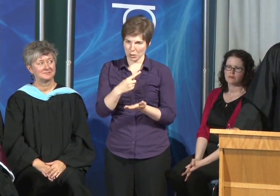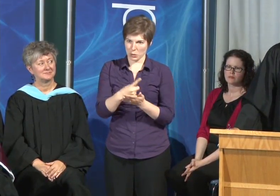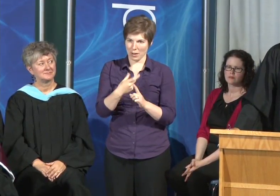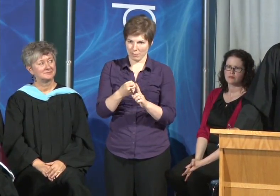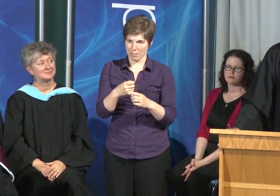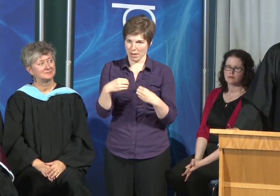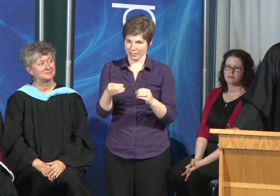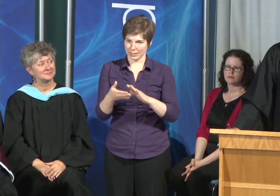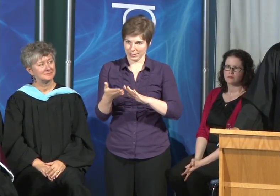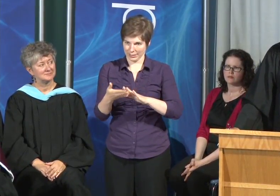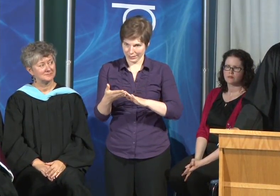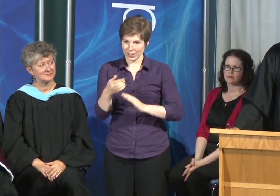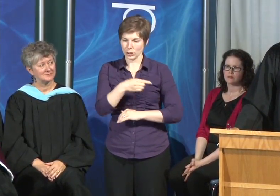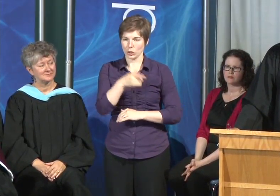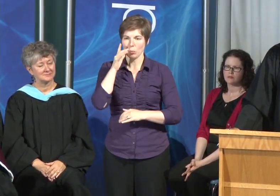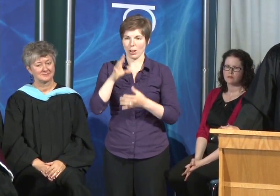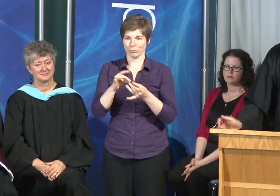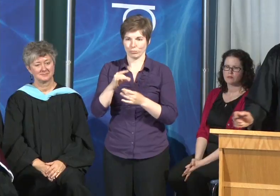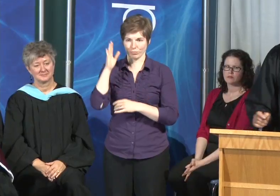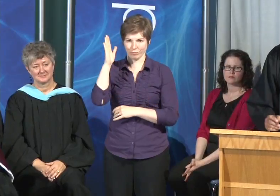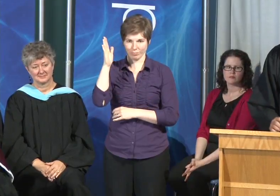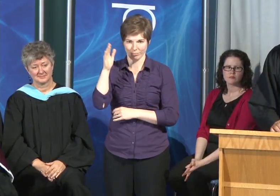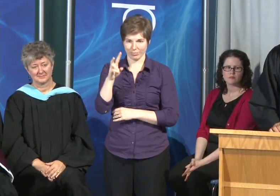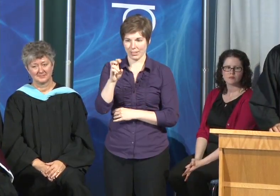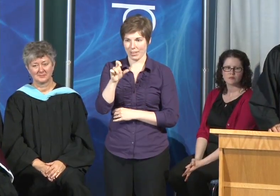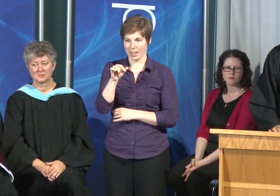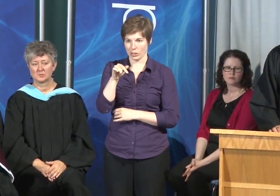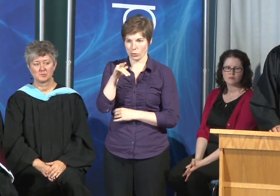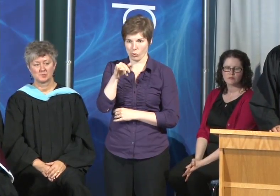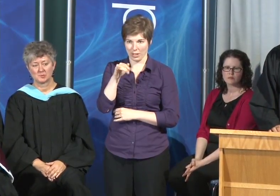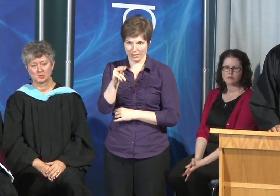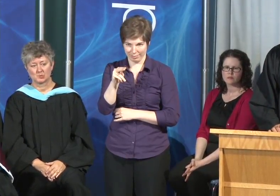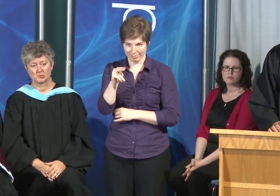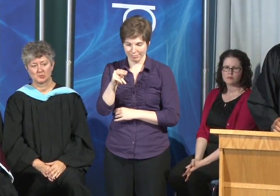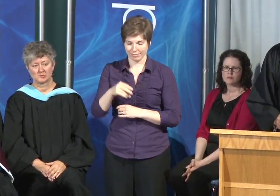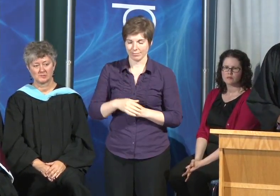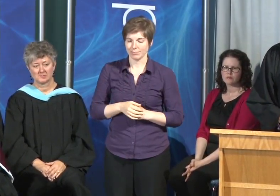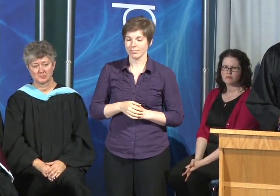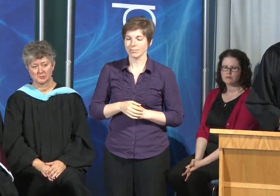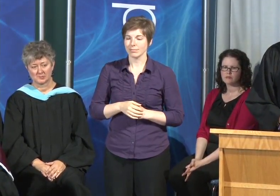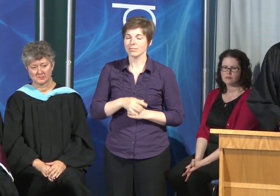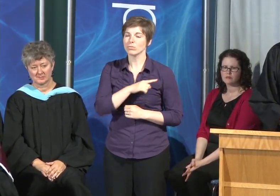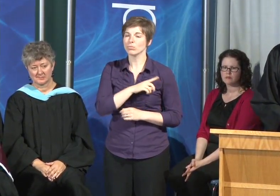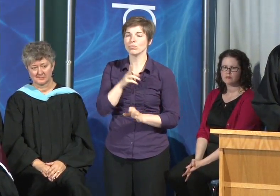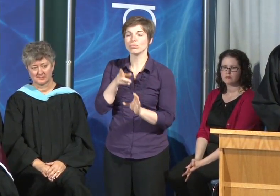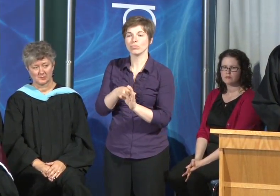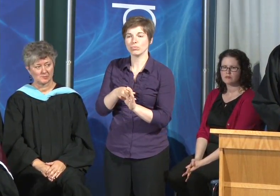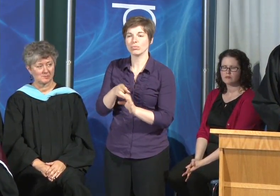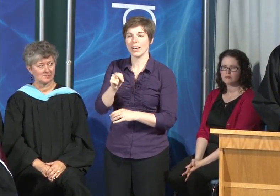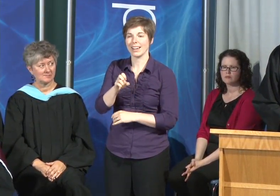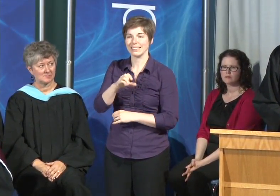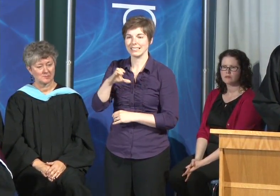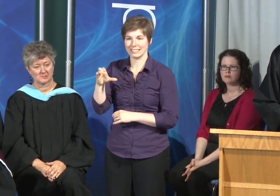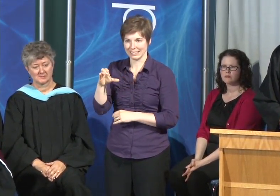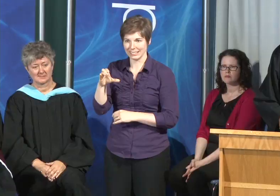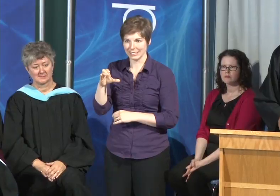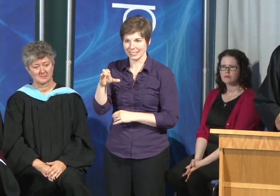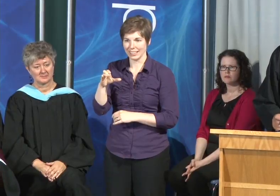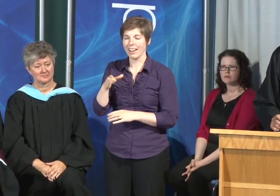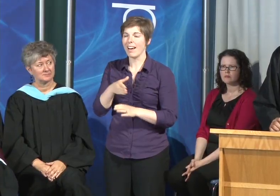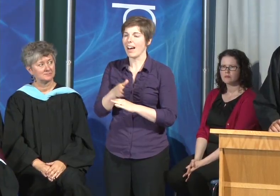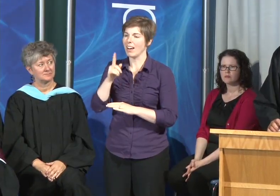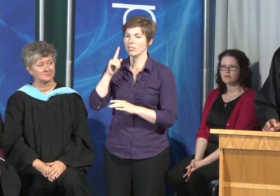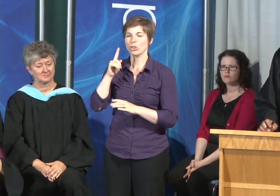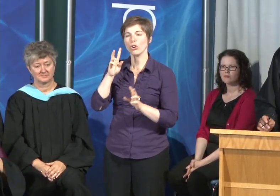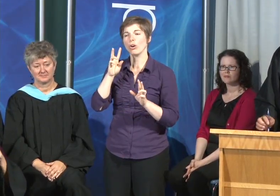to give us our valedictory address this afternoon. Now, Caroline came to NSCC after she attended a test drive for